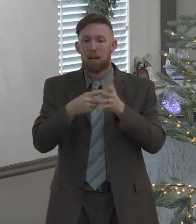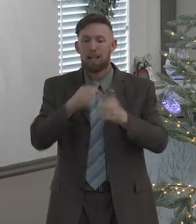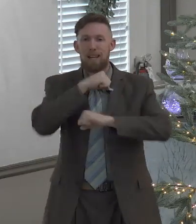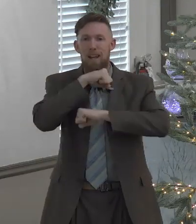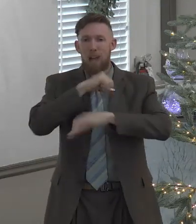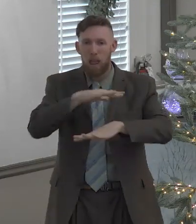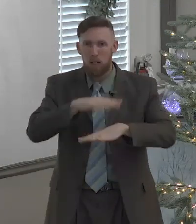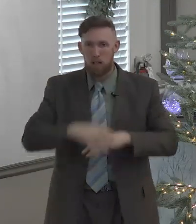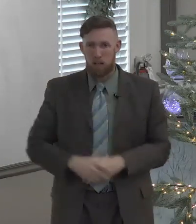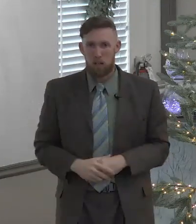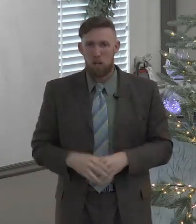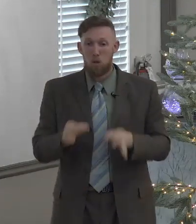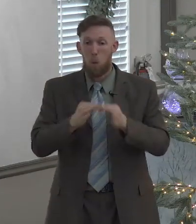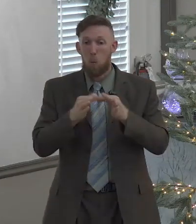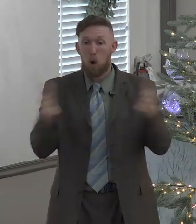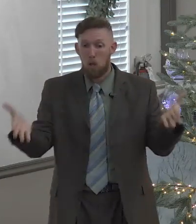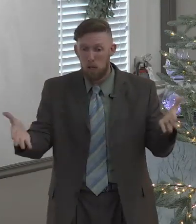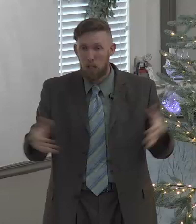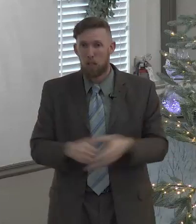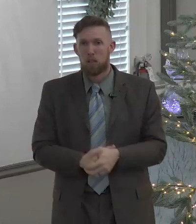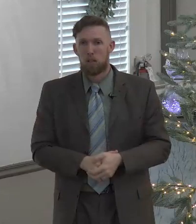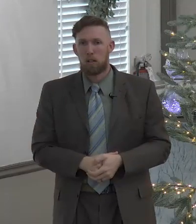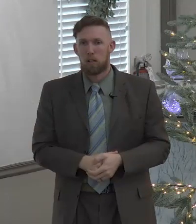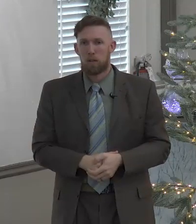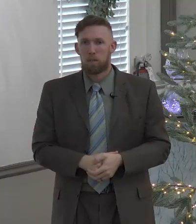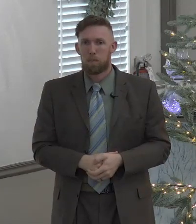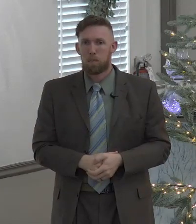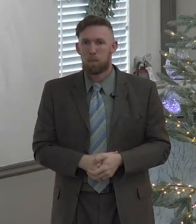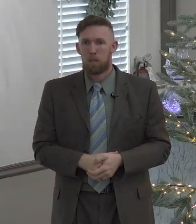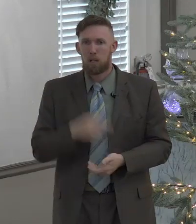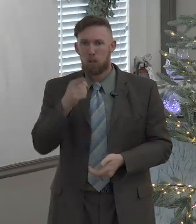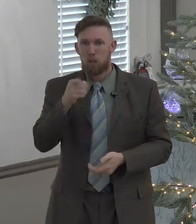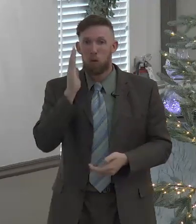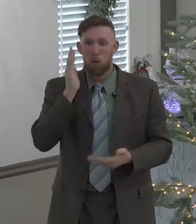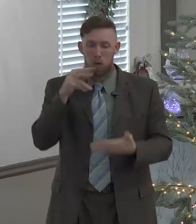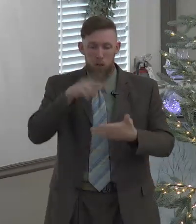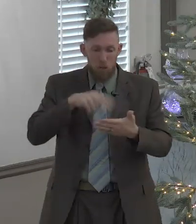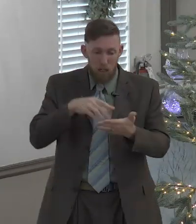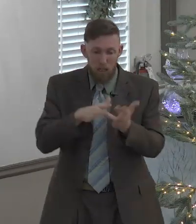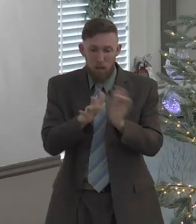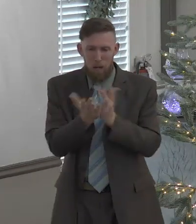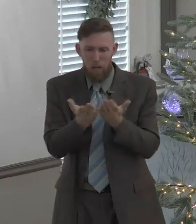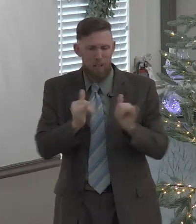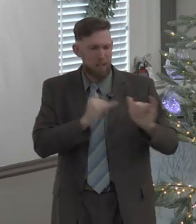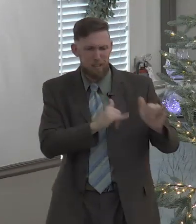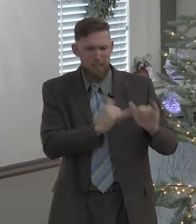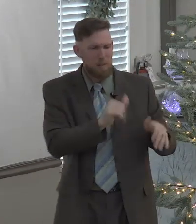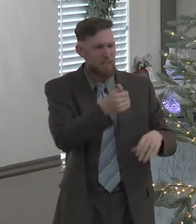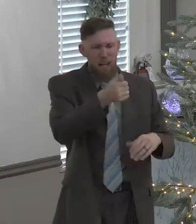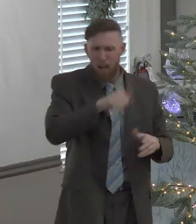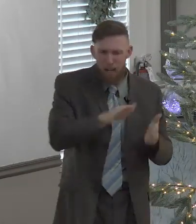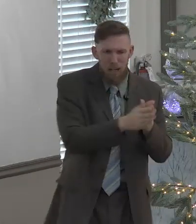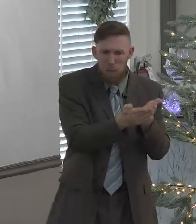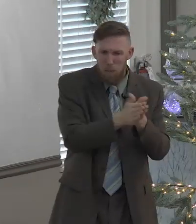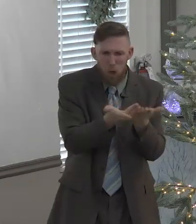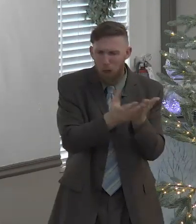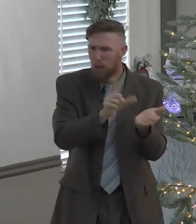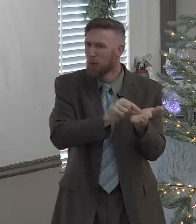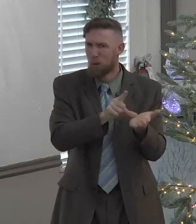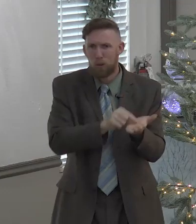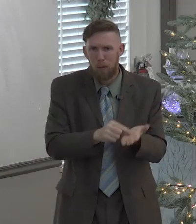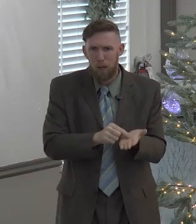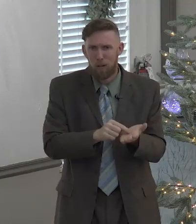a doer of the word, it means absolutely nothing. You're reading the Bible like you read